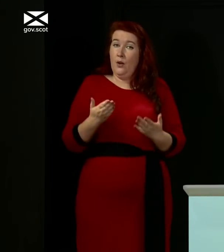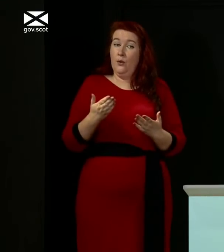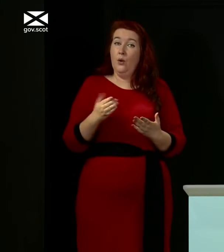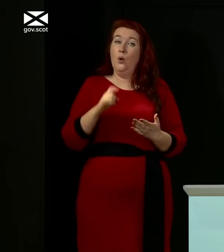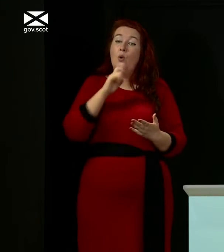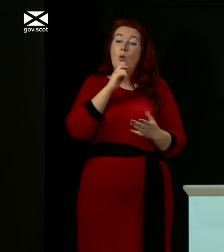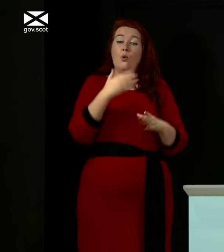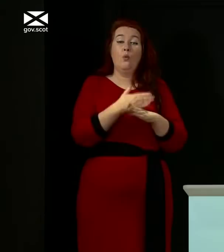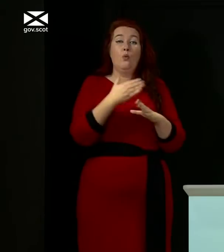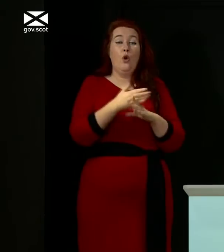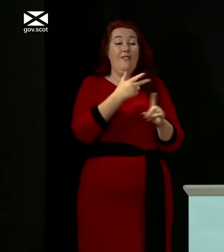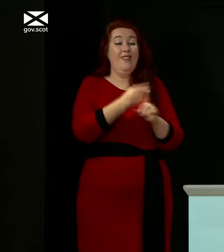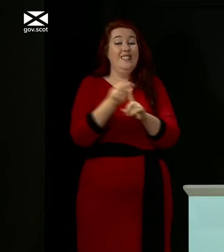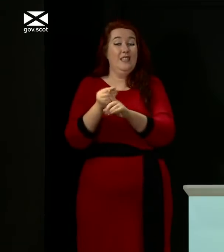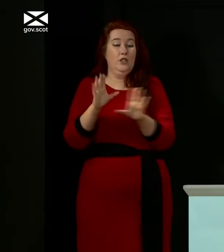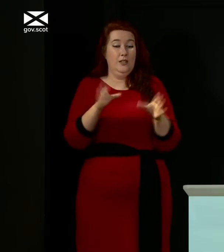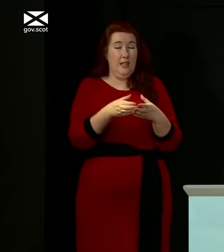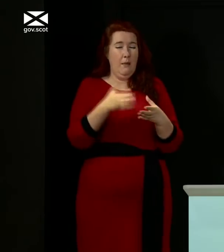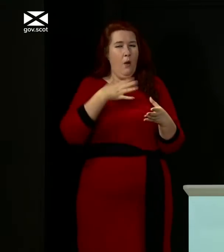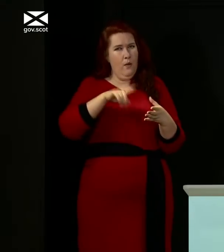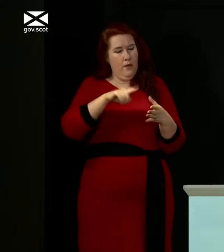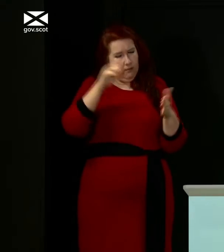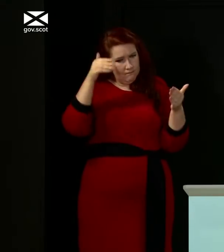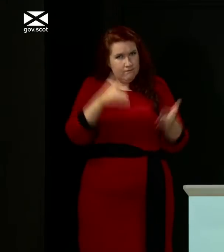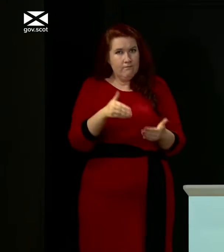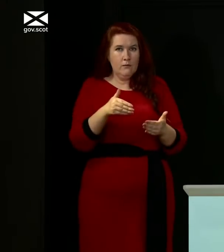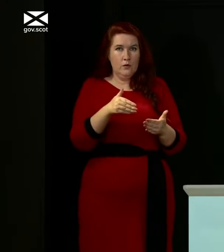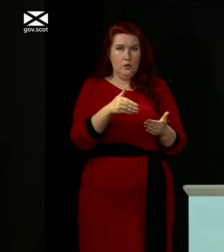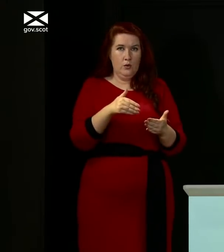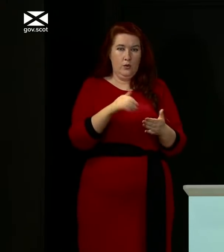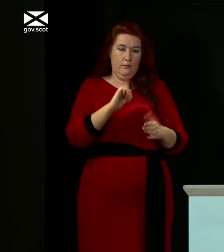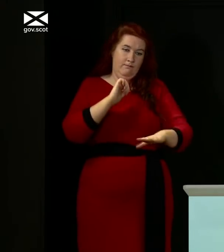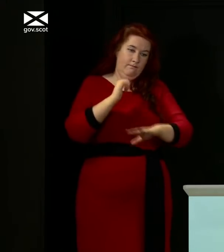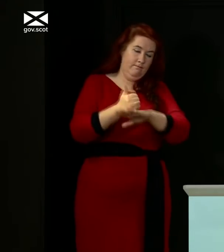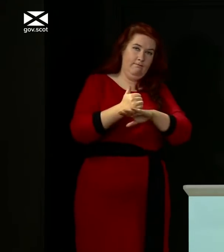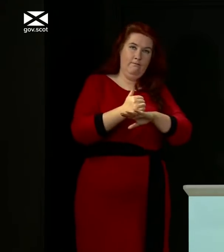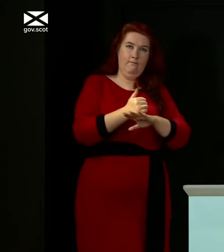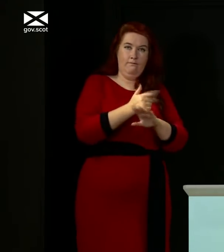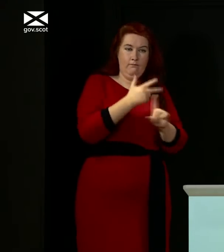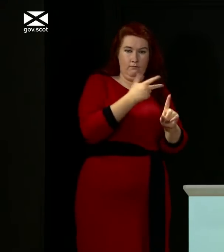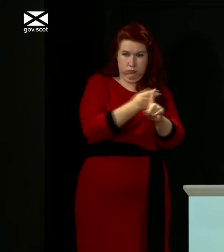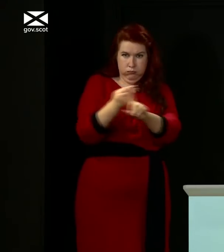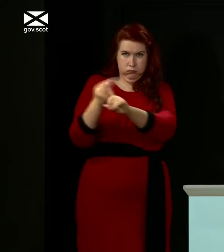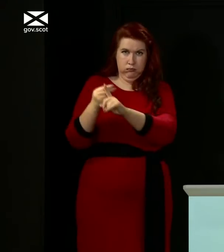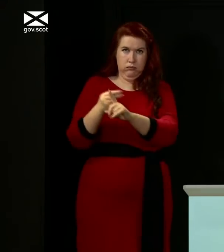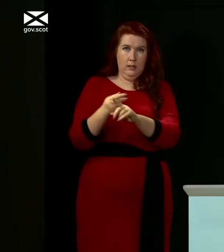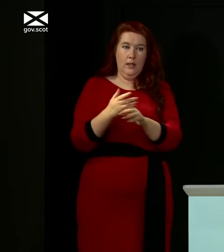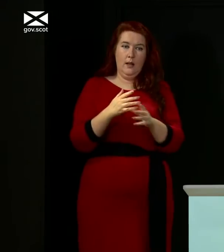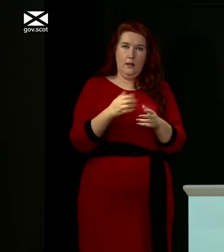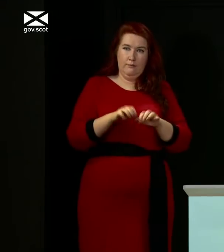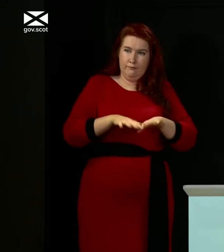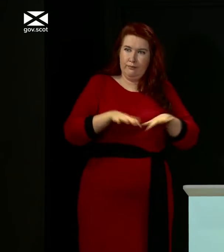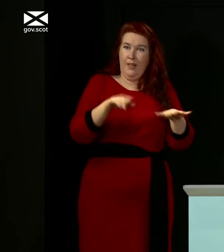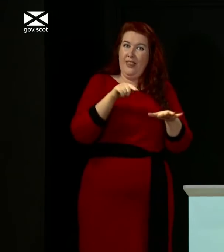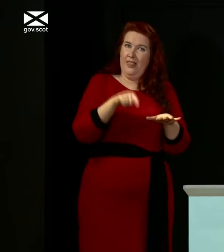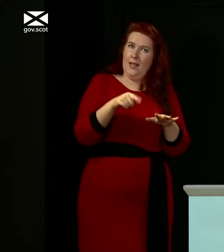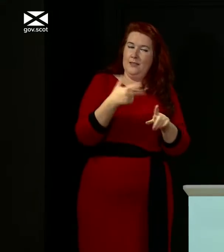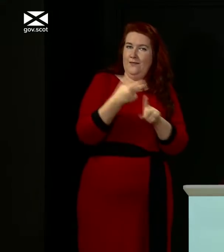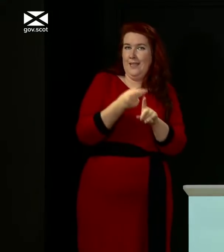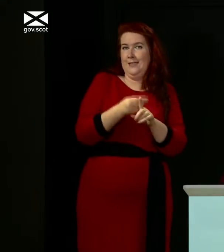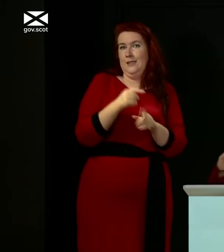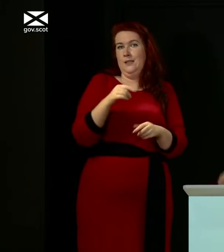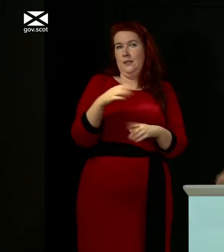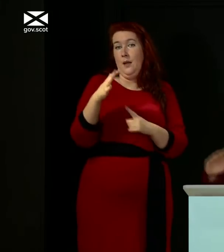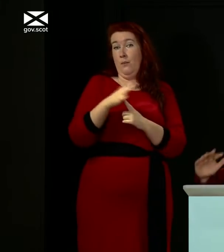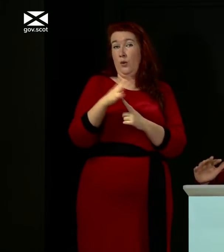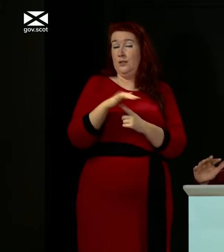in our vaccination teams to be focused on getting this programme up and running, gathering pace, getting vaccines into people's arms. And